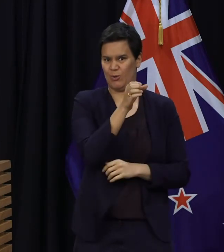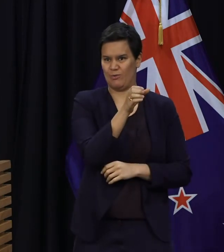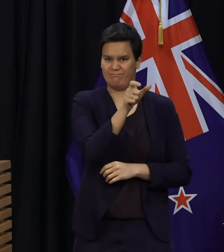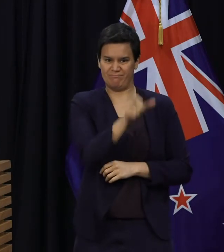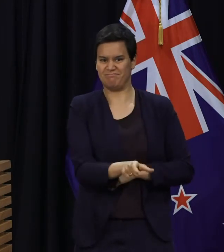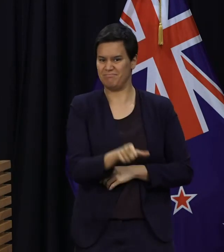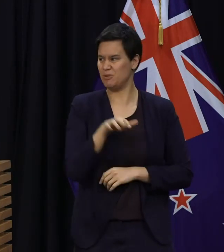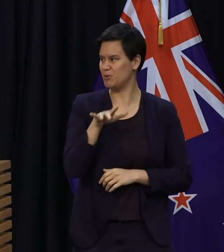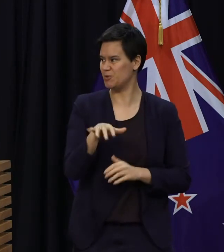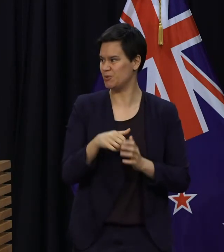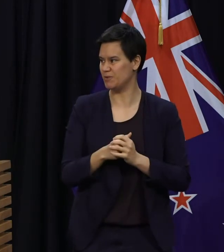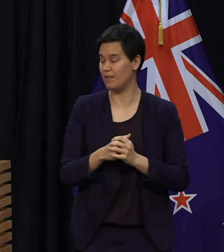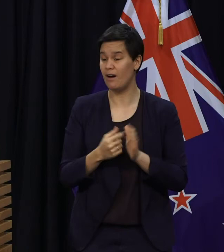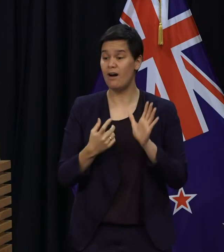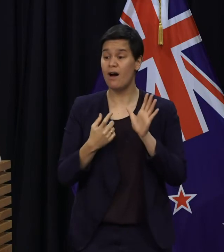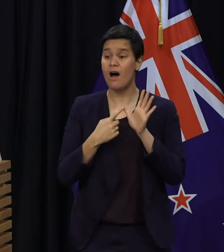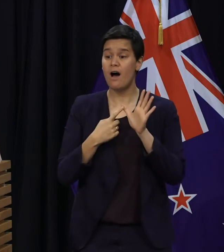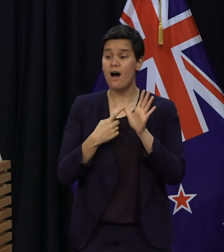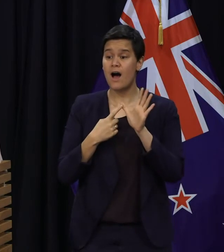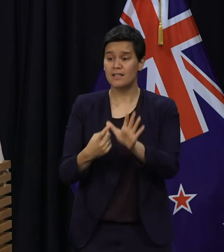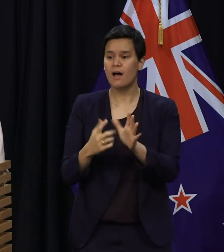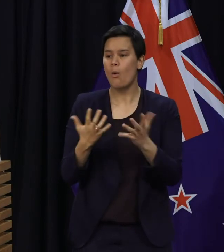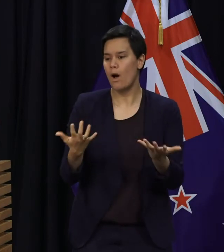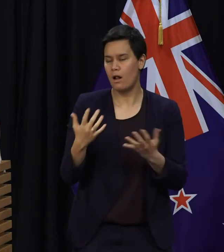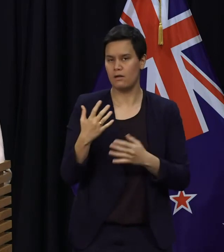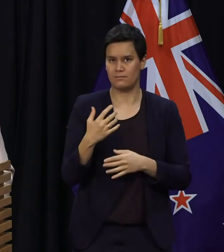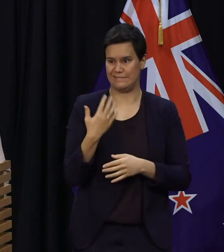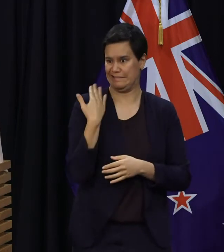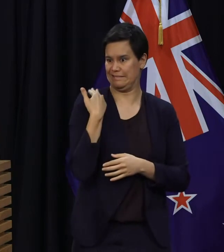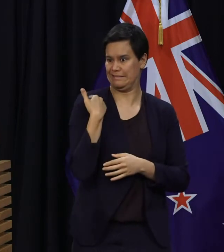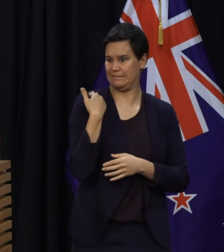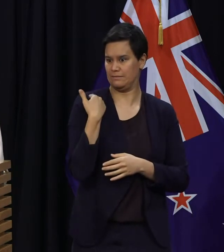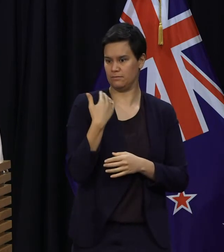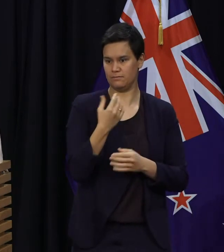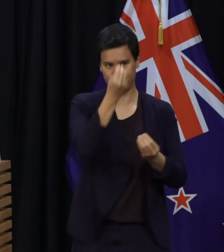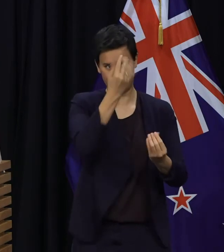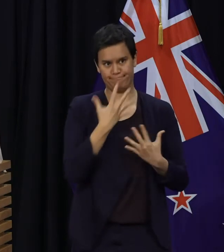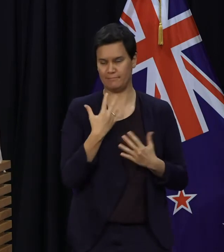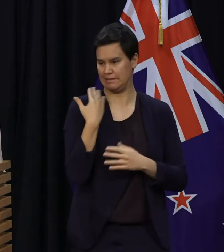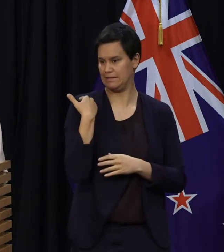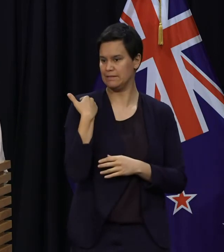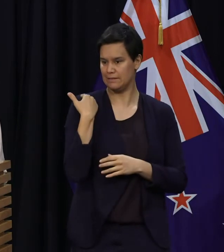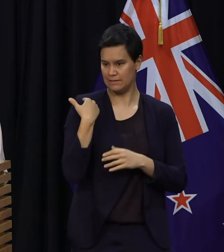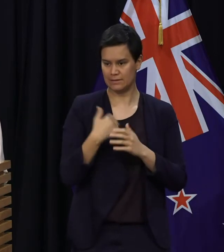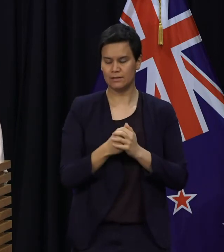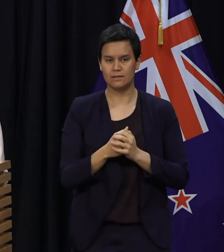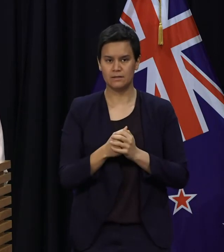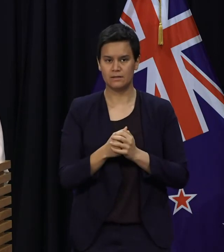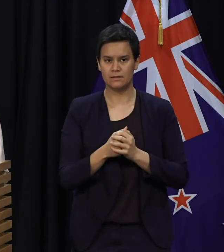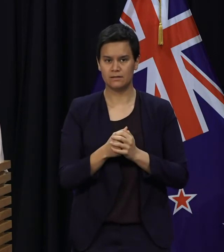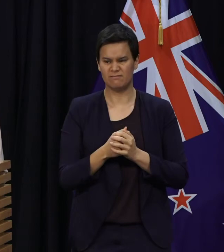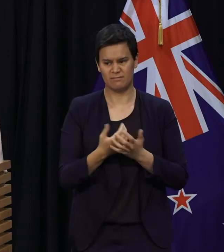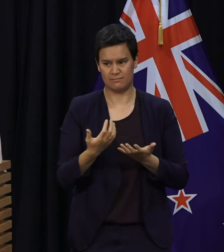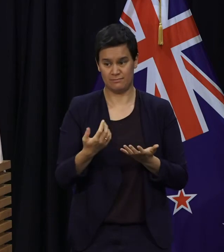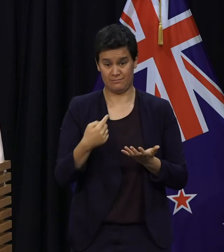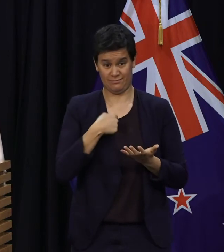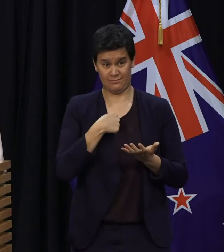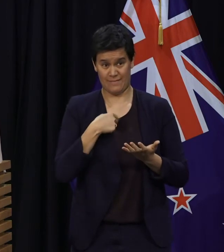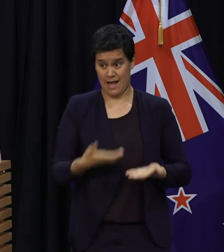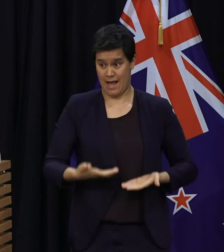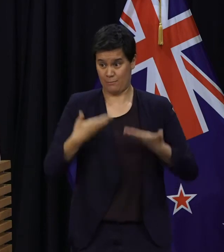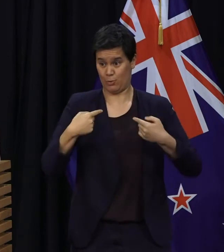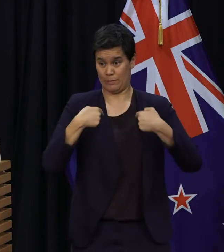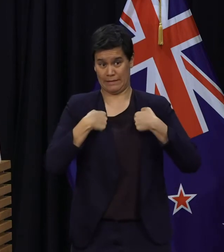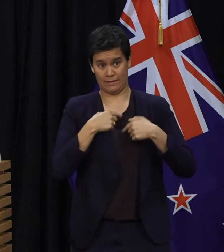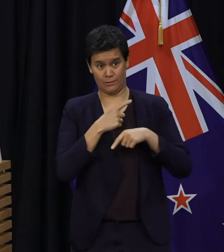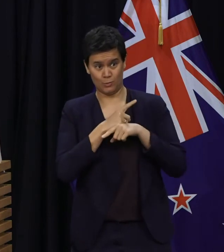obviously news that I only just heard earlier this afternoon. But that is ultimately a matter for the National Party. Decisions around